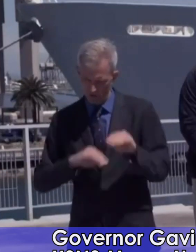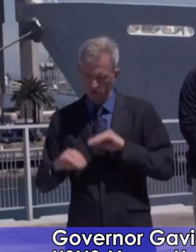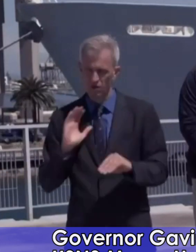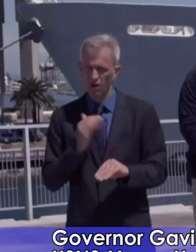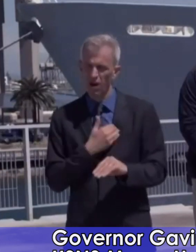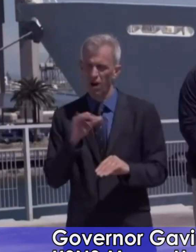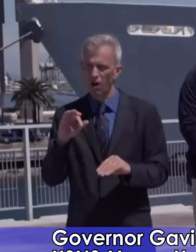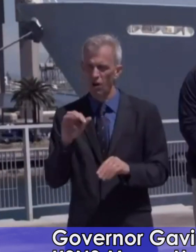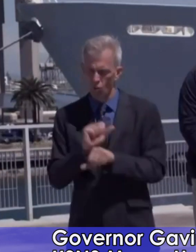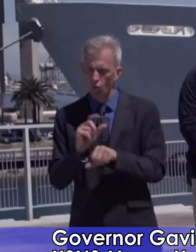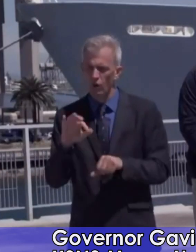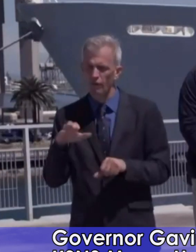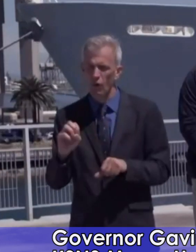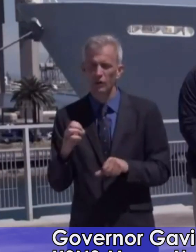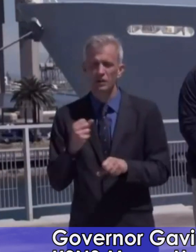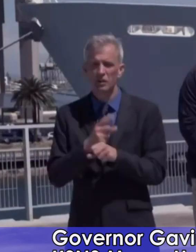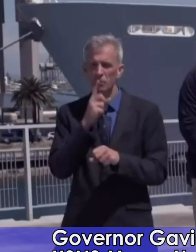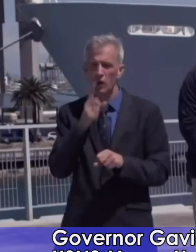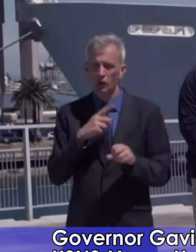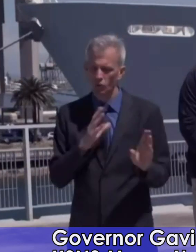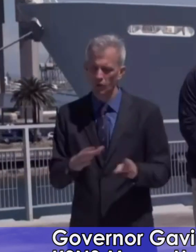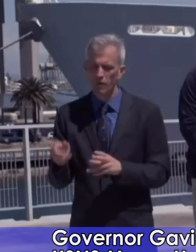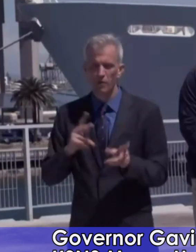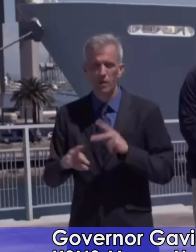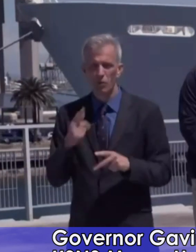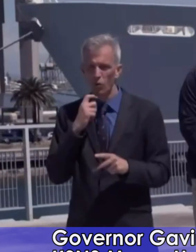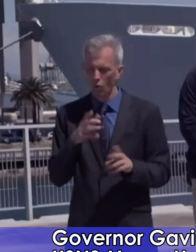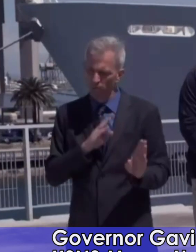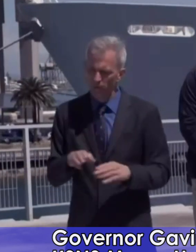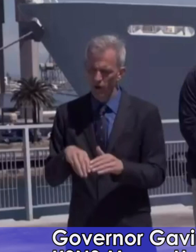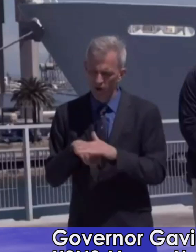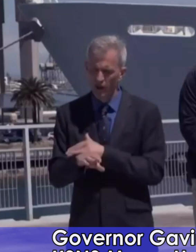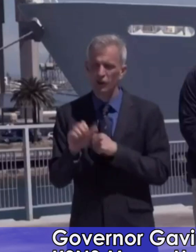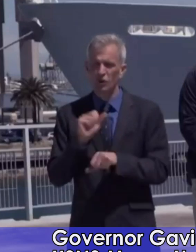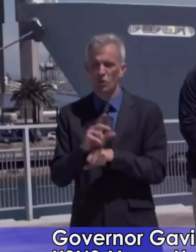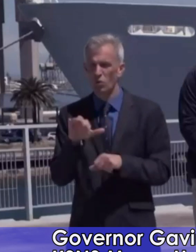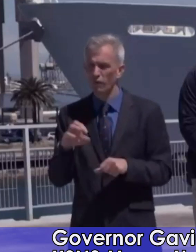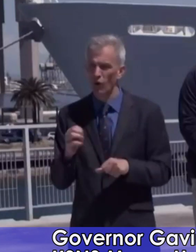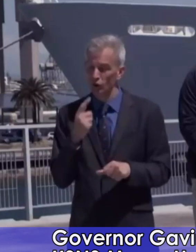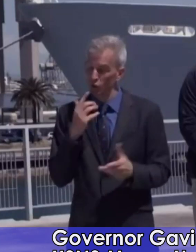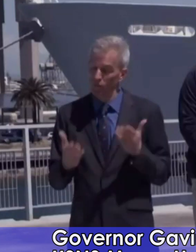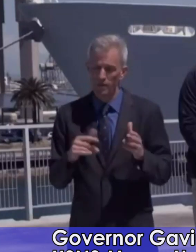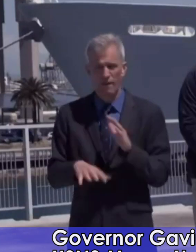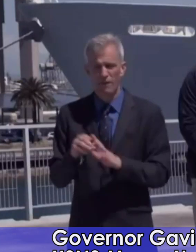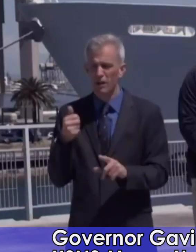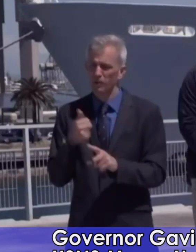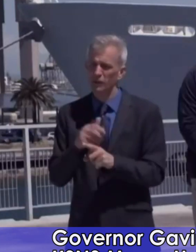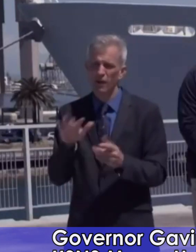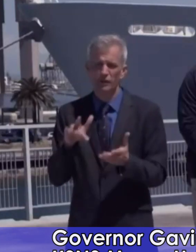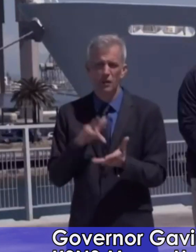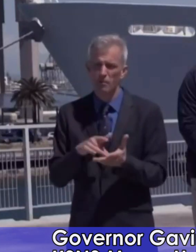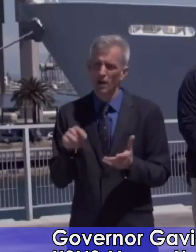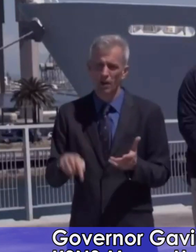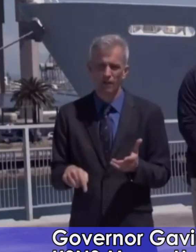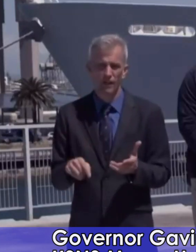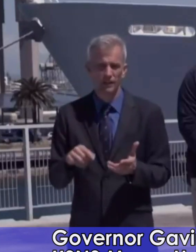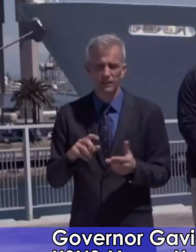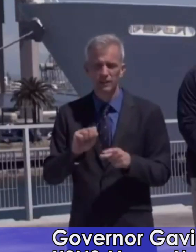individuals that are currently preparing to enter into it formally that may just find themselves in the middle of this much sooner than they